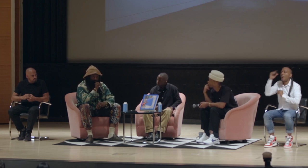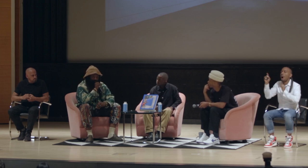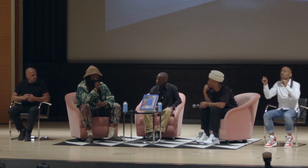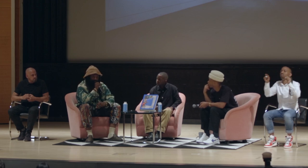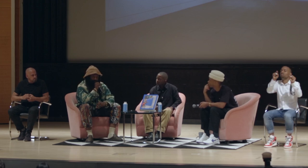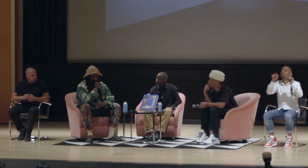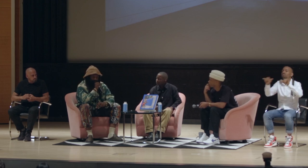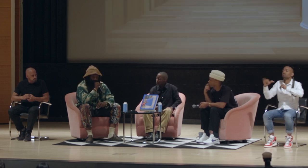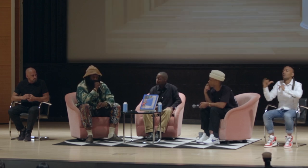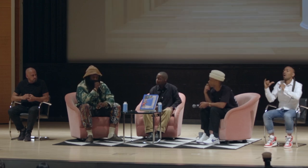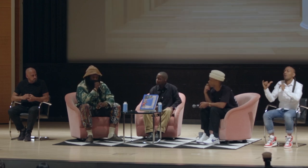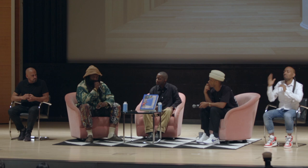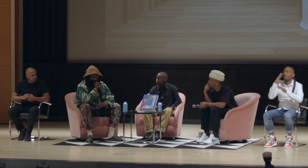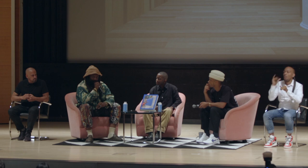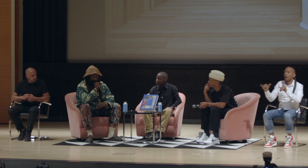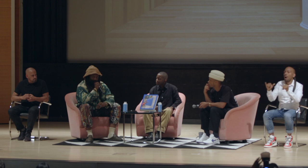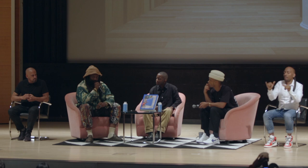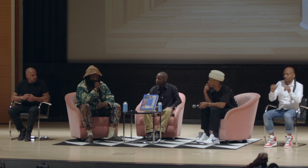And